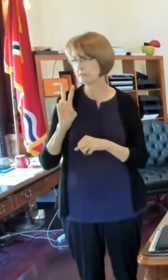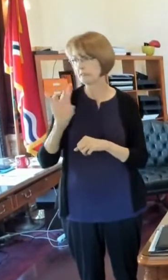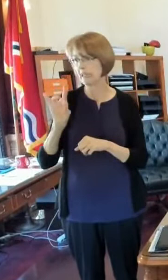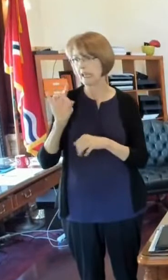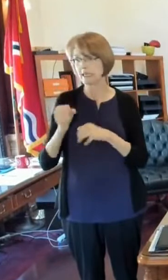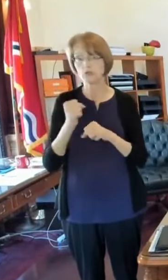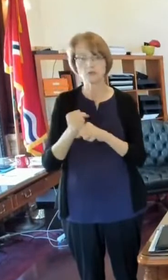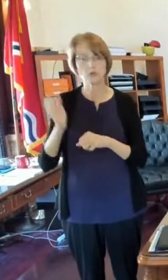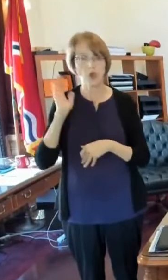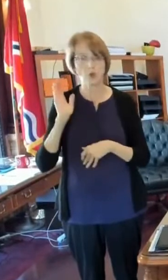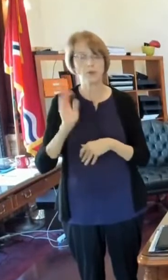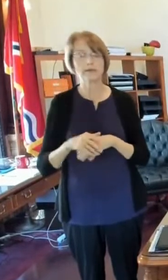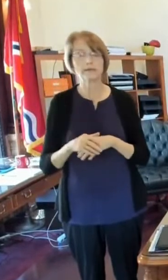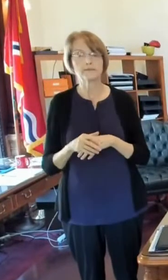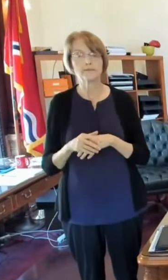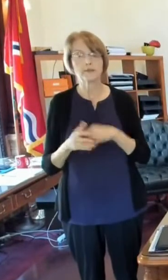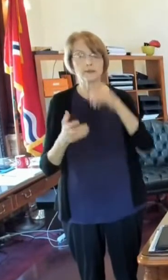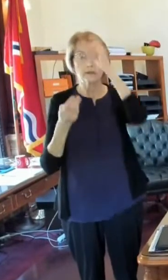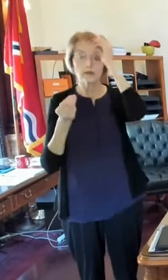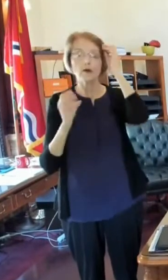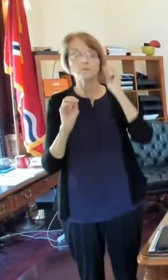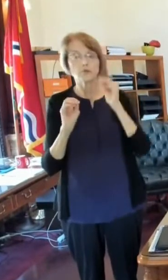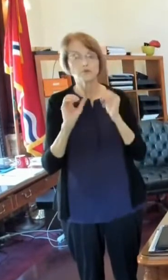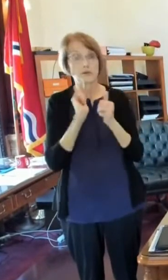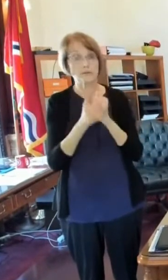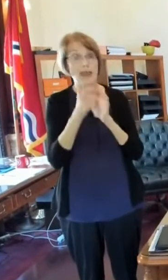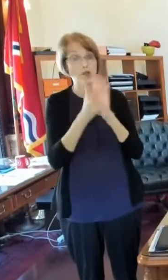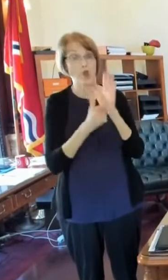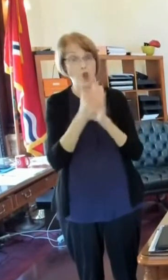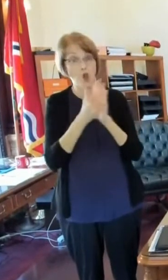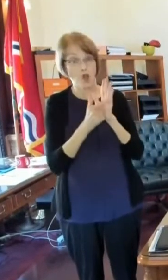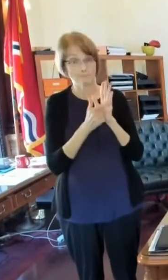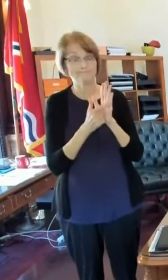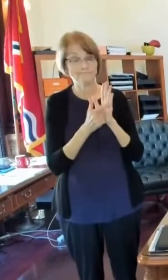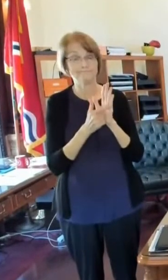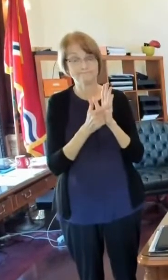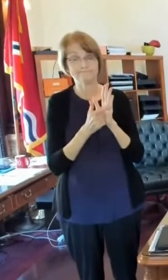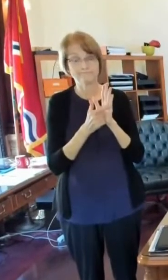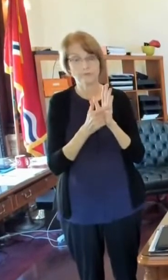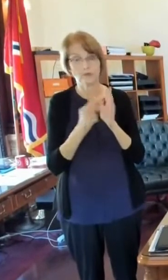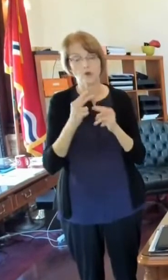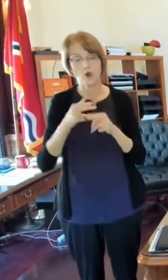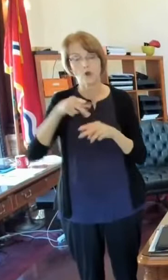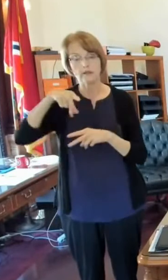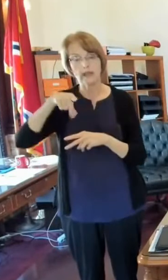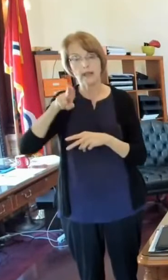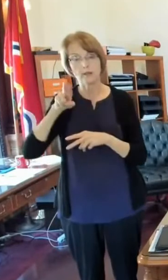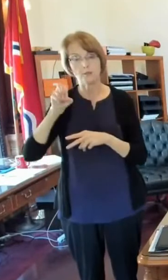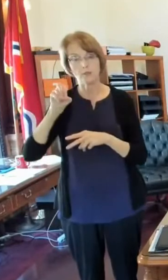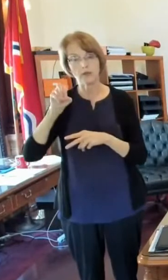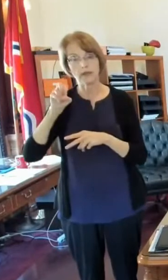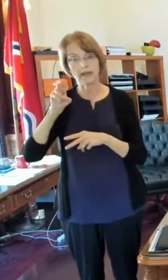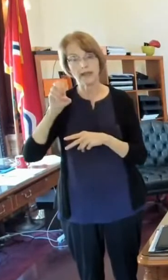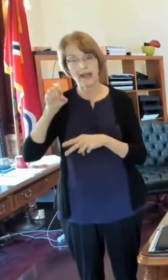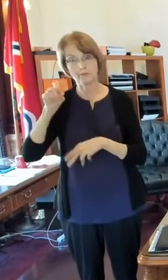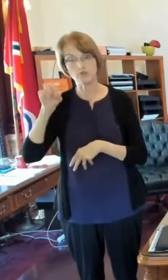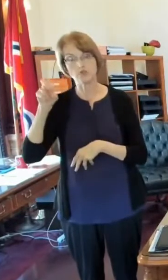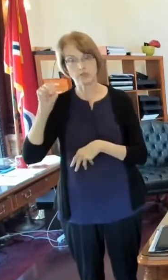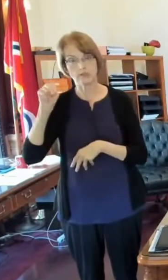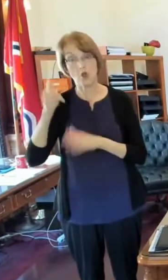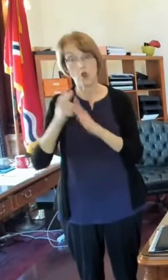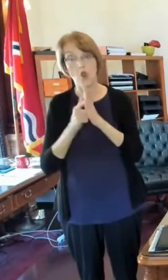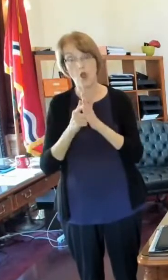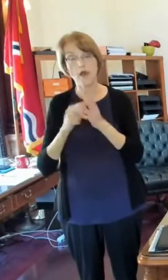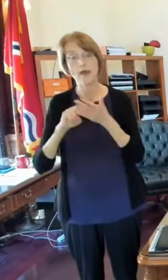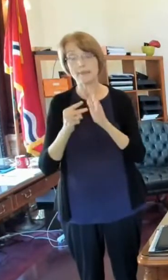8, the Missouri passed a law that actually, we call it a preemption law, meaning that state law preempts